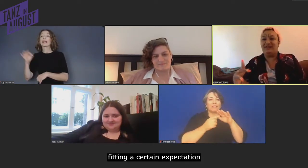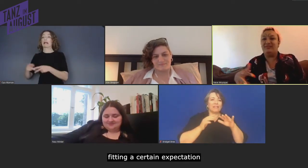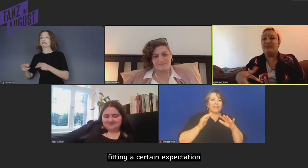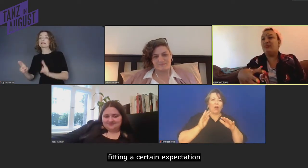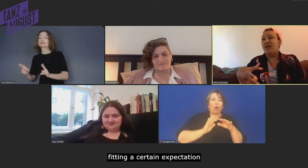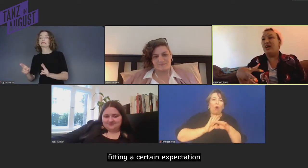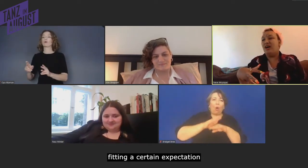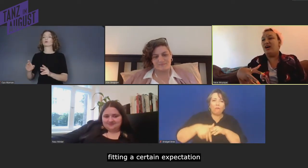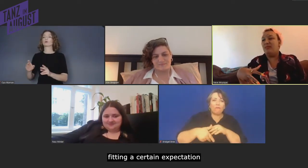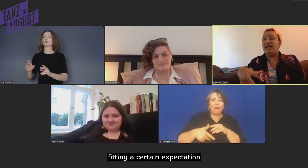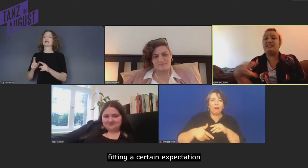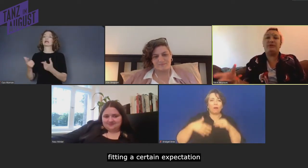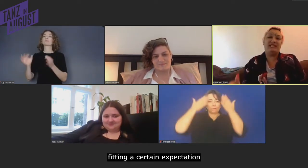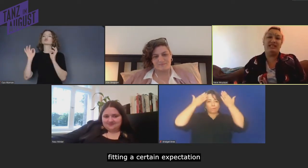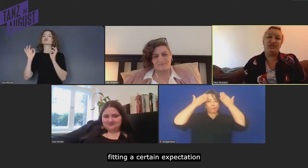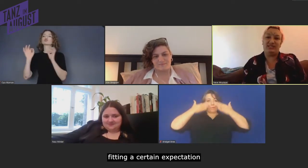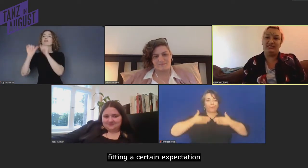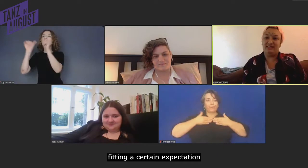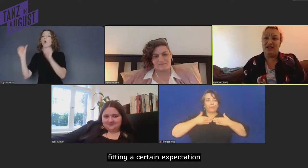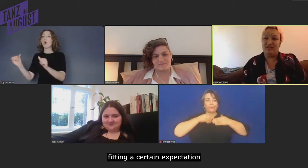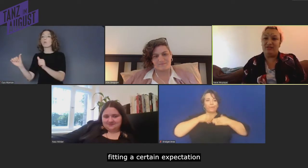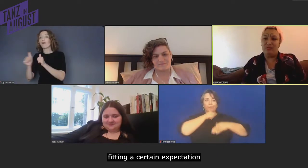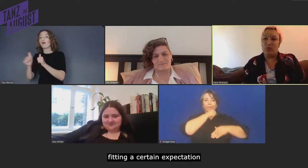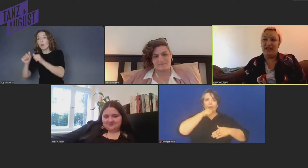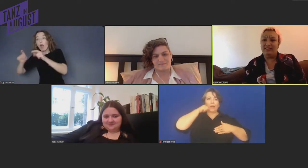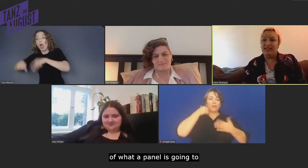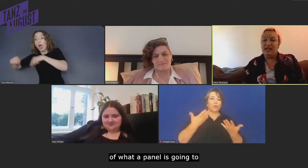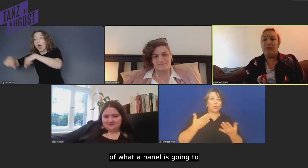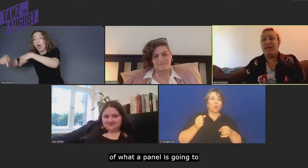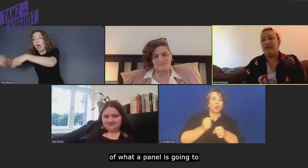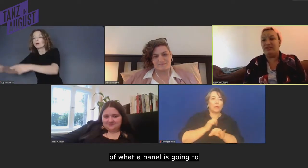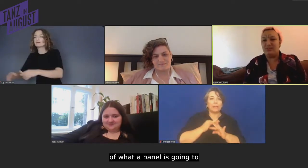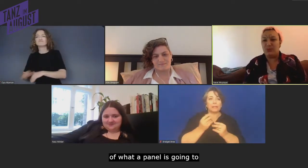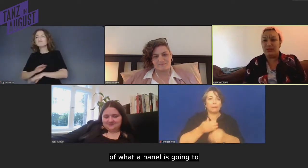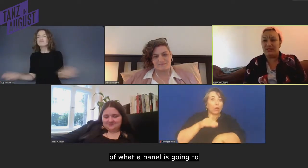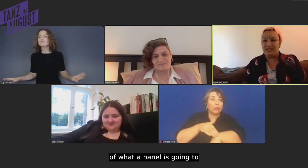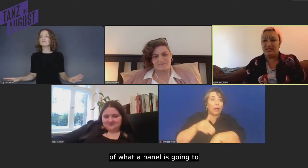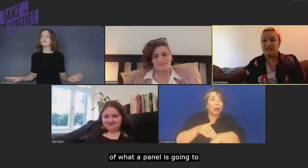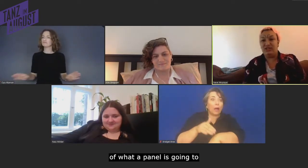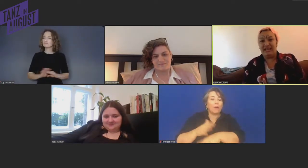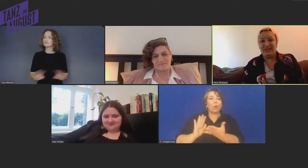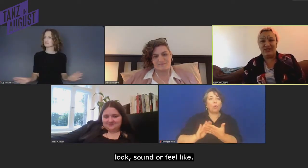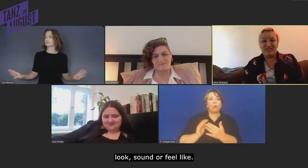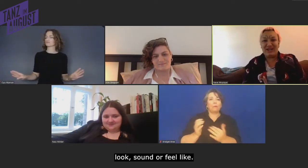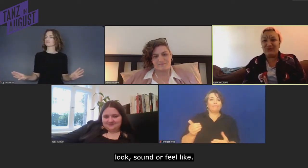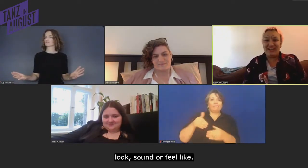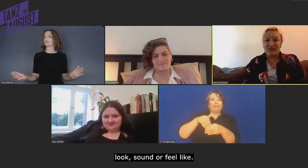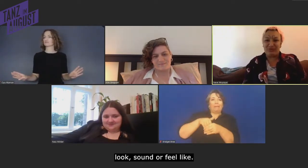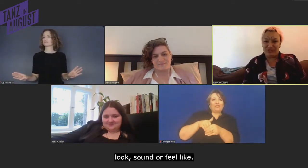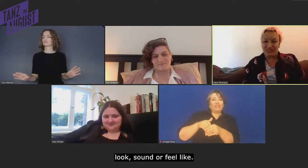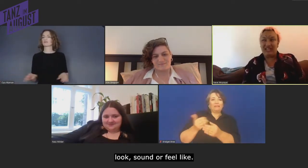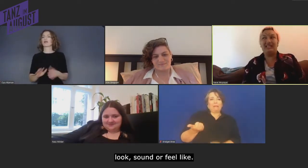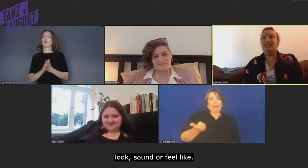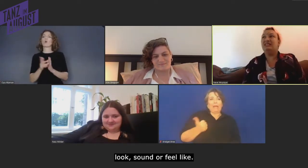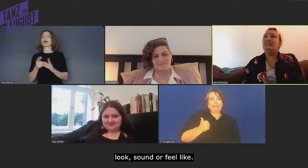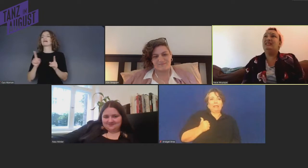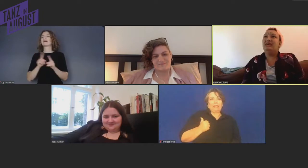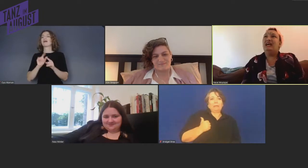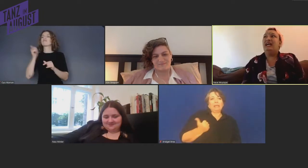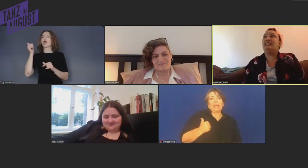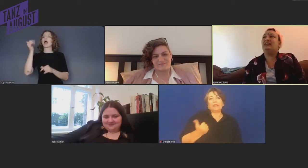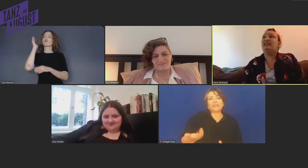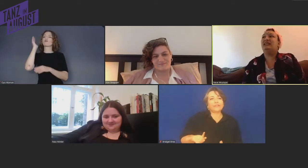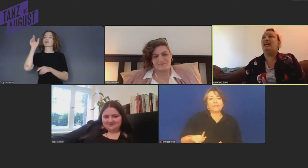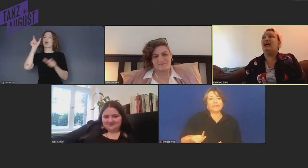certain expectation of what a panel is going to look like or sound like or feel like.